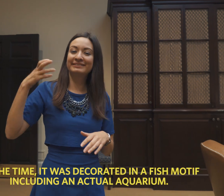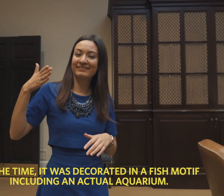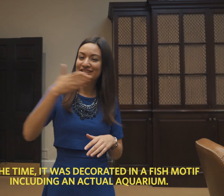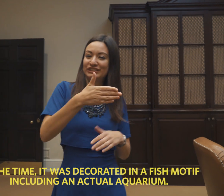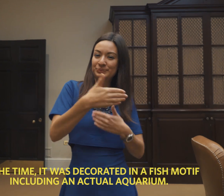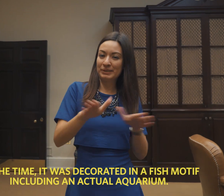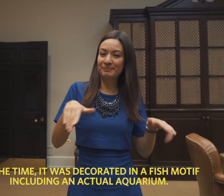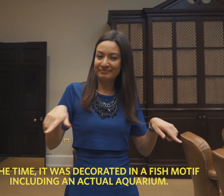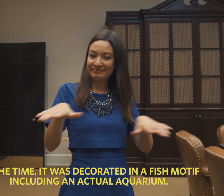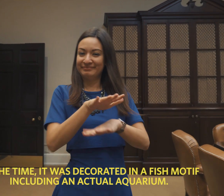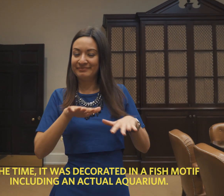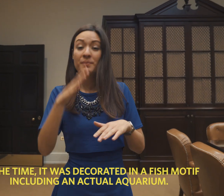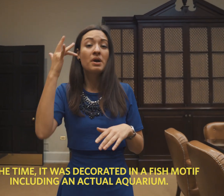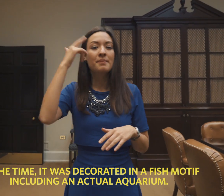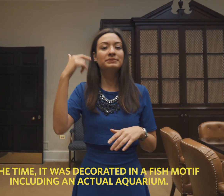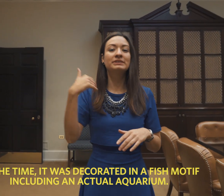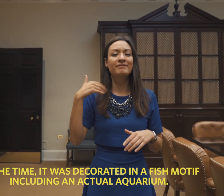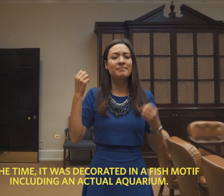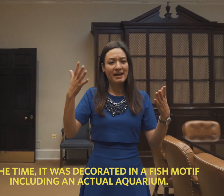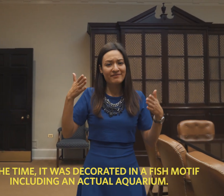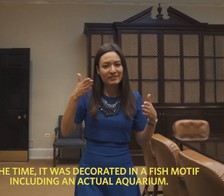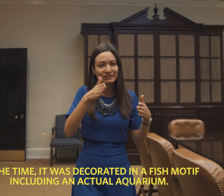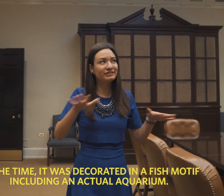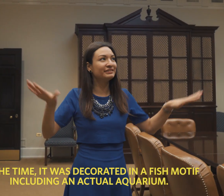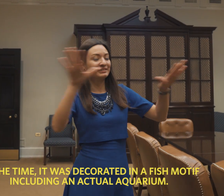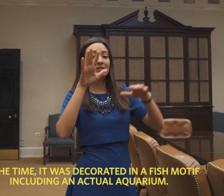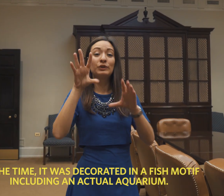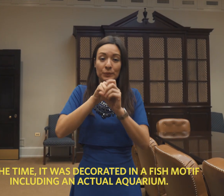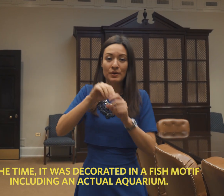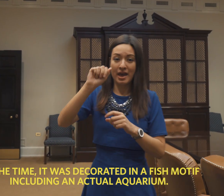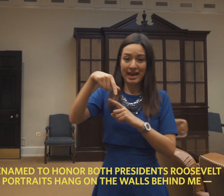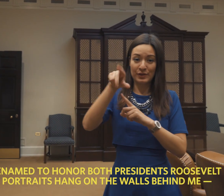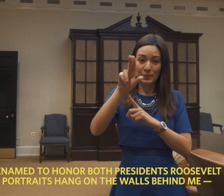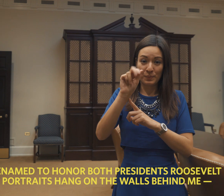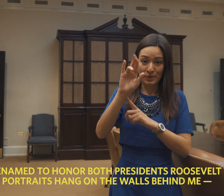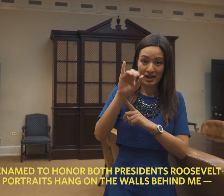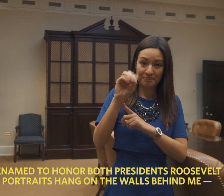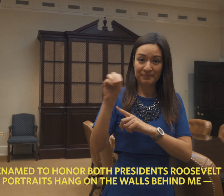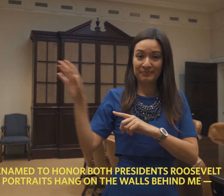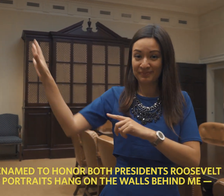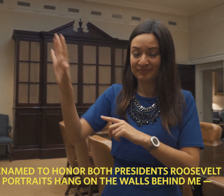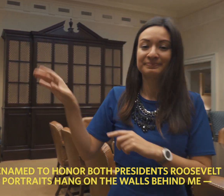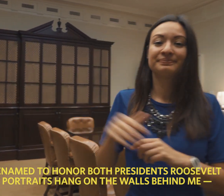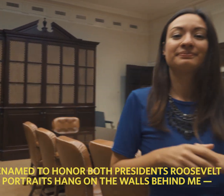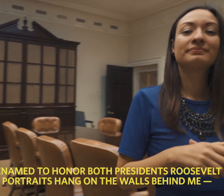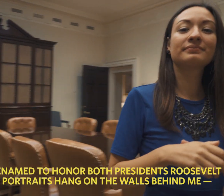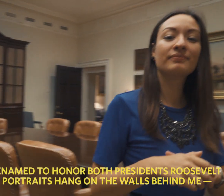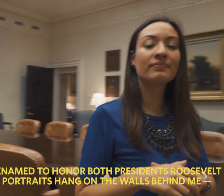At the time, it was decorated in a fish motif, including an actual aquarium. It was renamed to honor both Presidents Roosevelt,